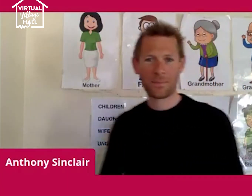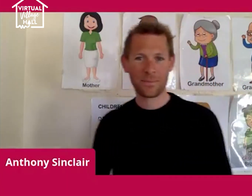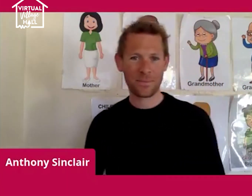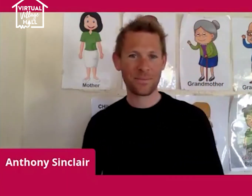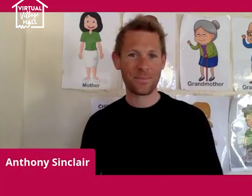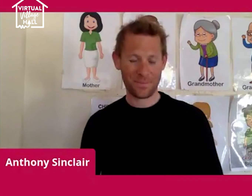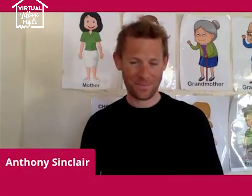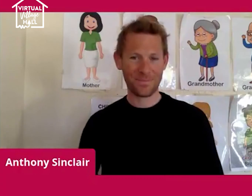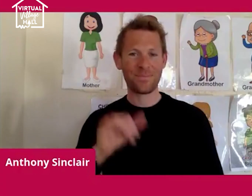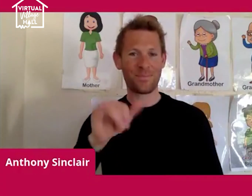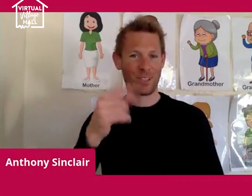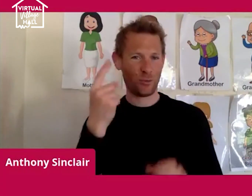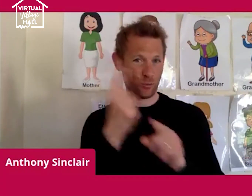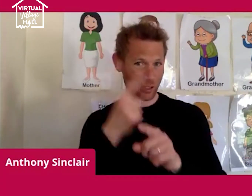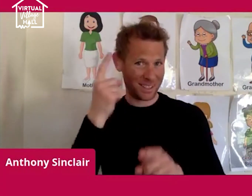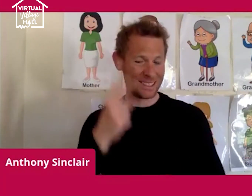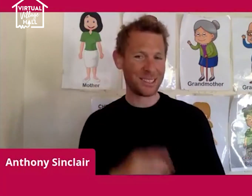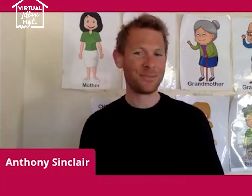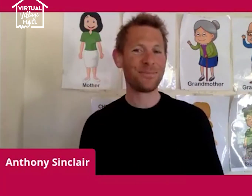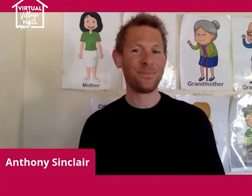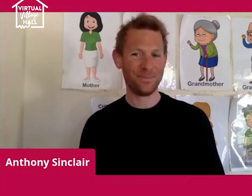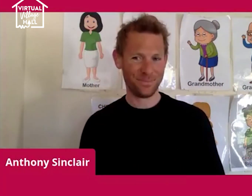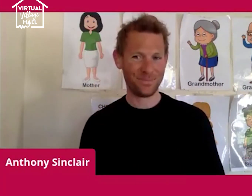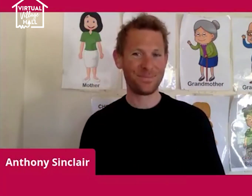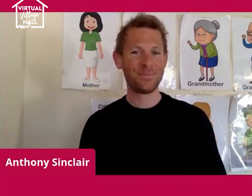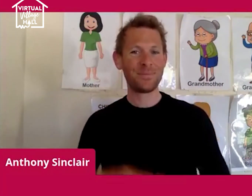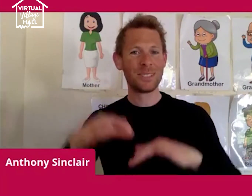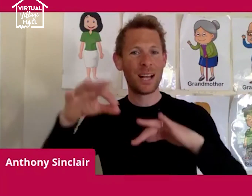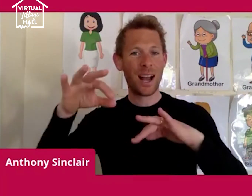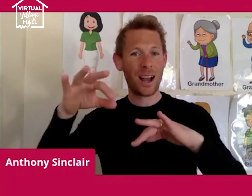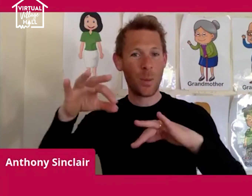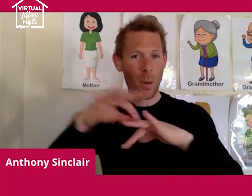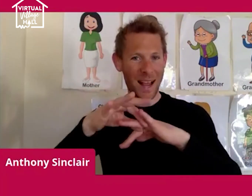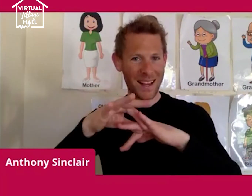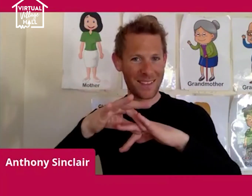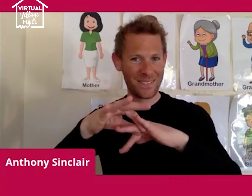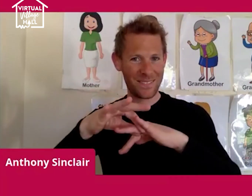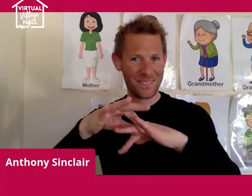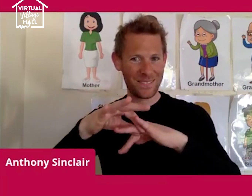Wife. Yeah, that's right. Wife.